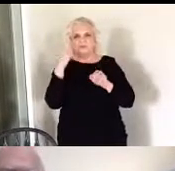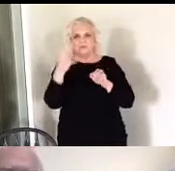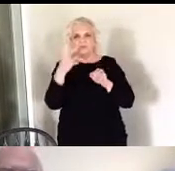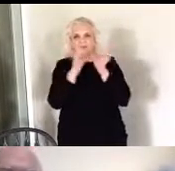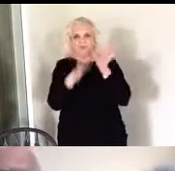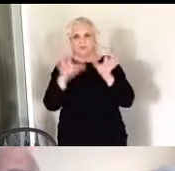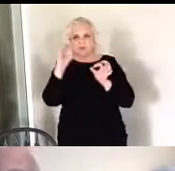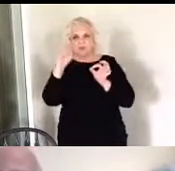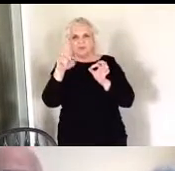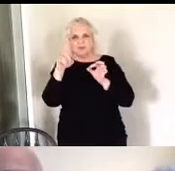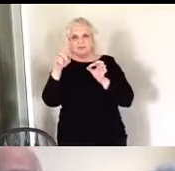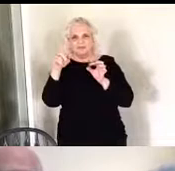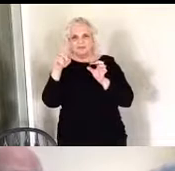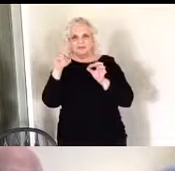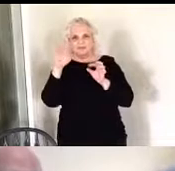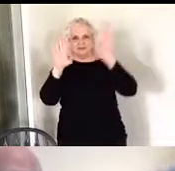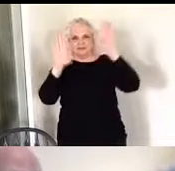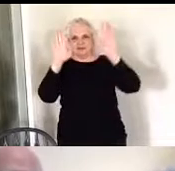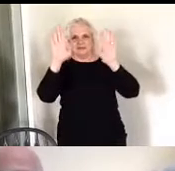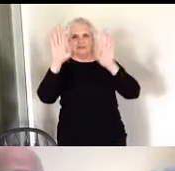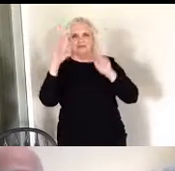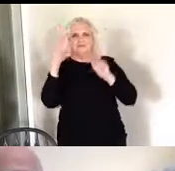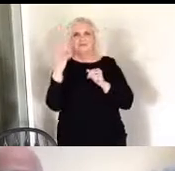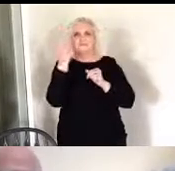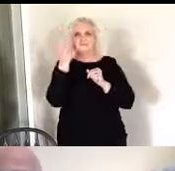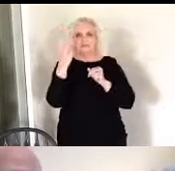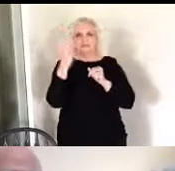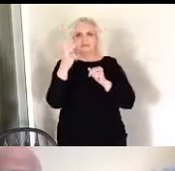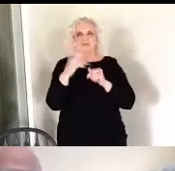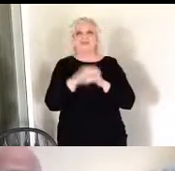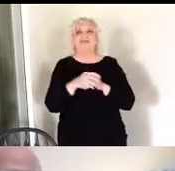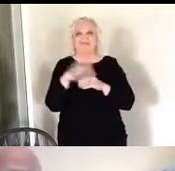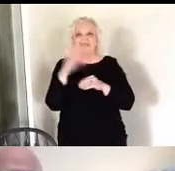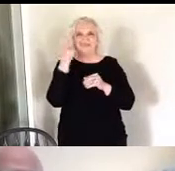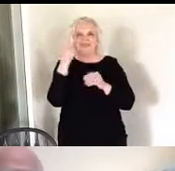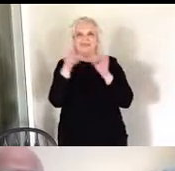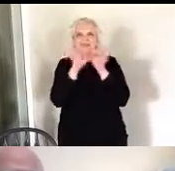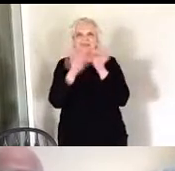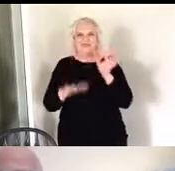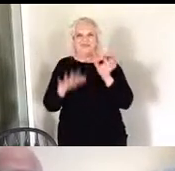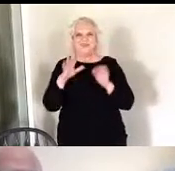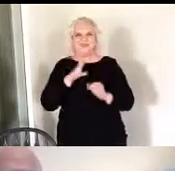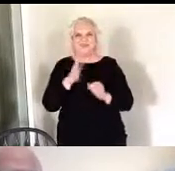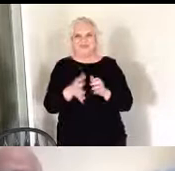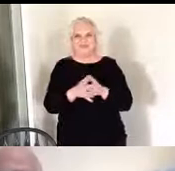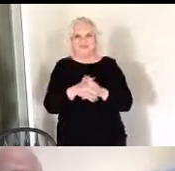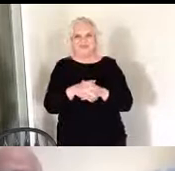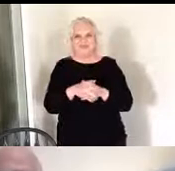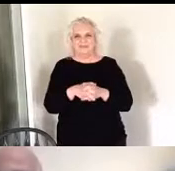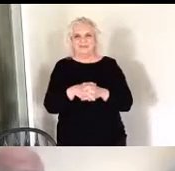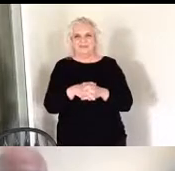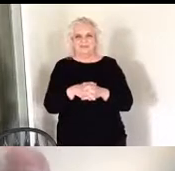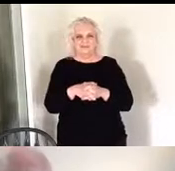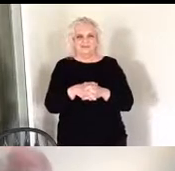Nobody's answering. Do they This have is the Bullocks. We see Millie just fine. Or I mean, we see the interpreter just fine. okay. And this